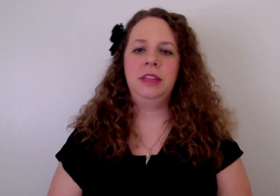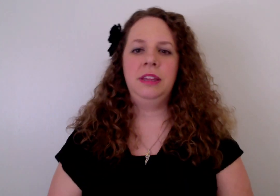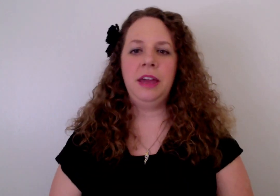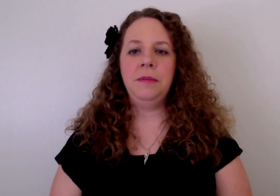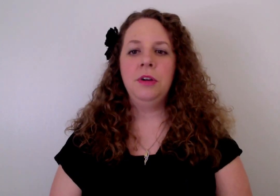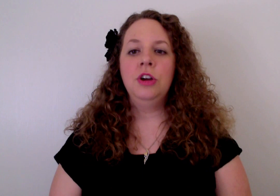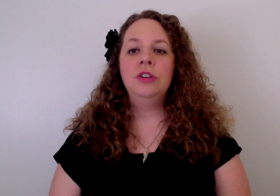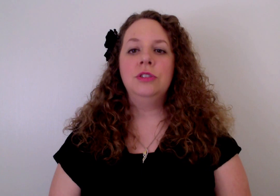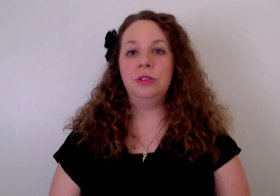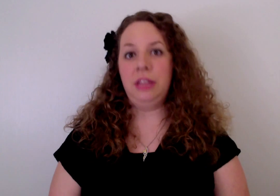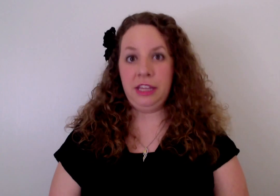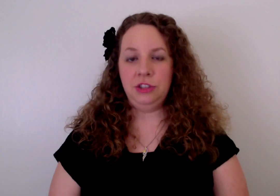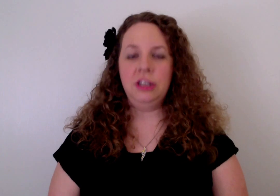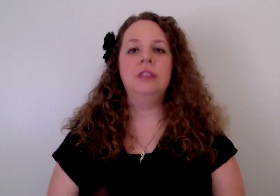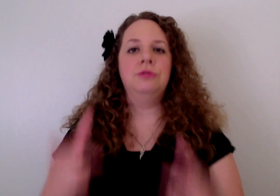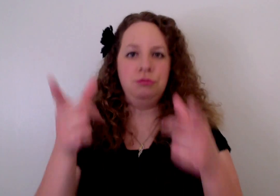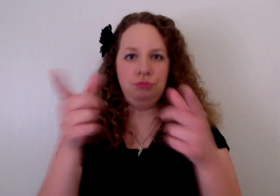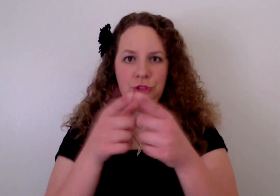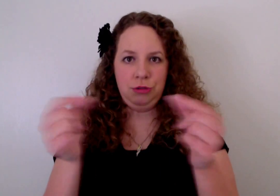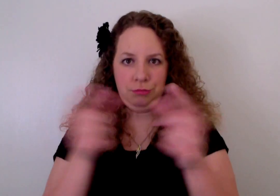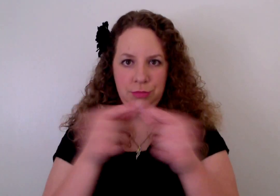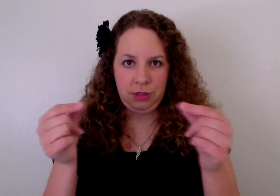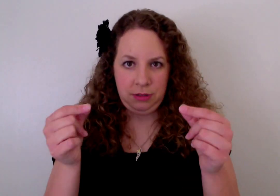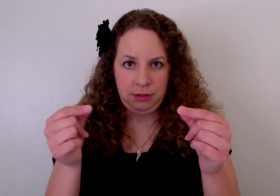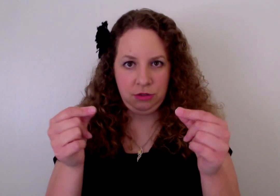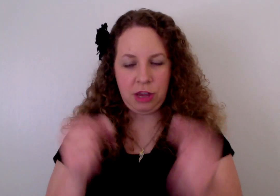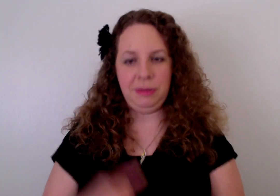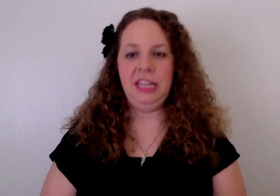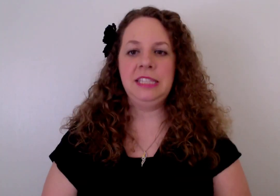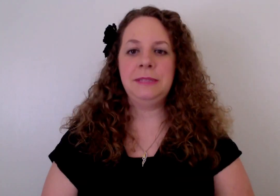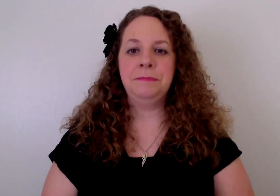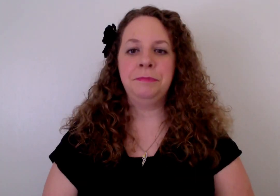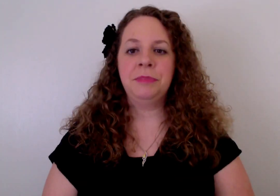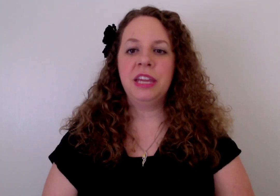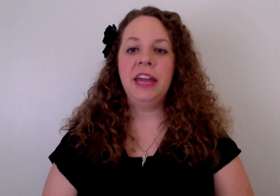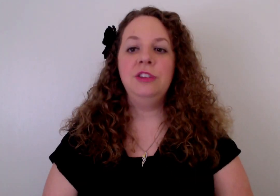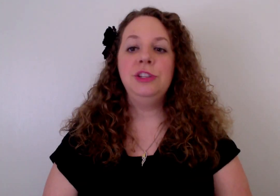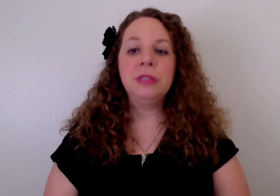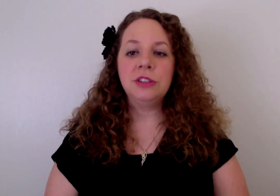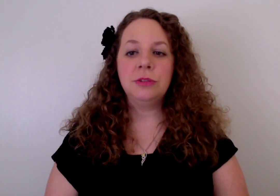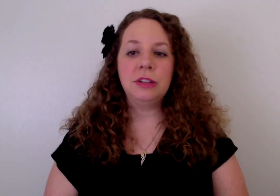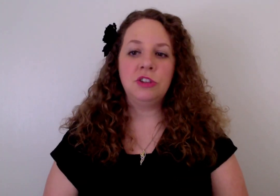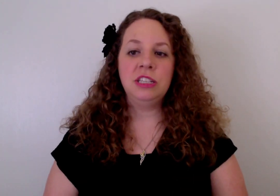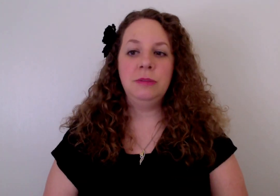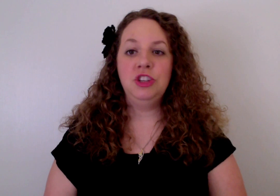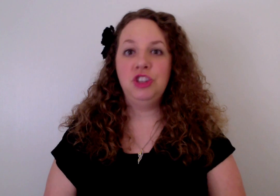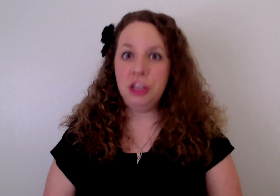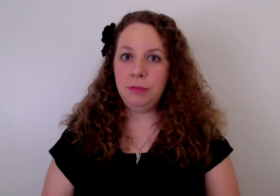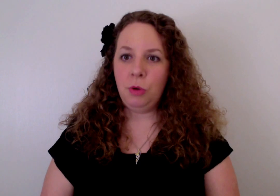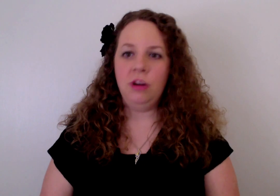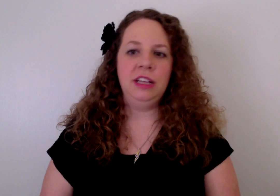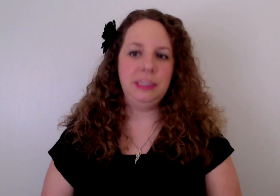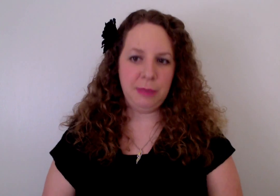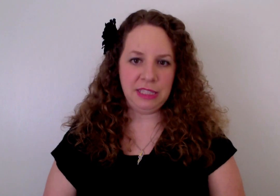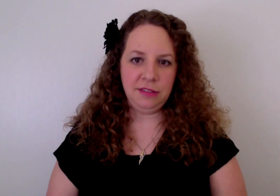okay, so the answer is Japanese. Okay, do you consider the restaurant to be cheap or expensive?